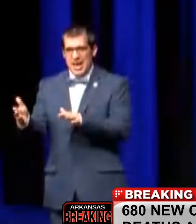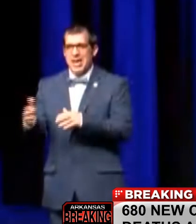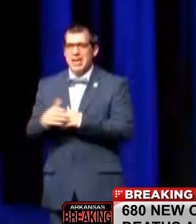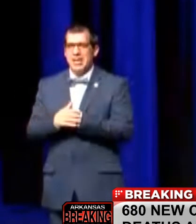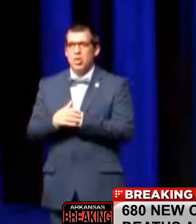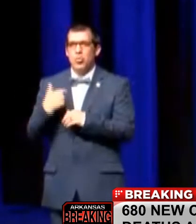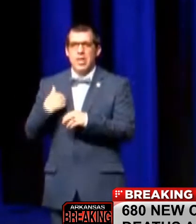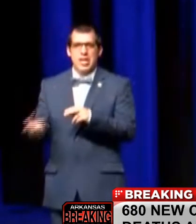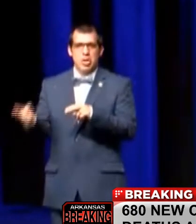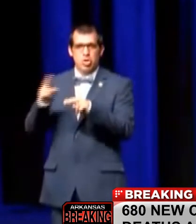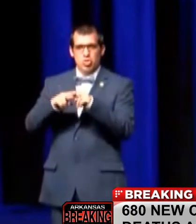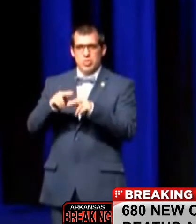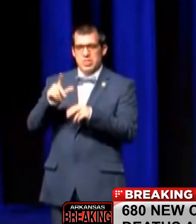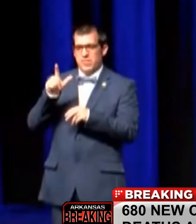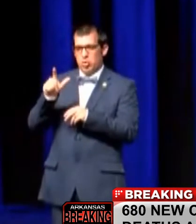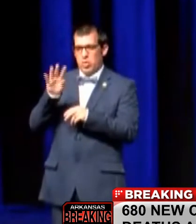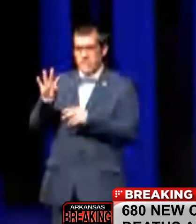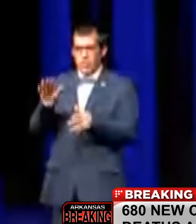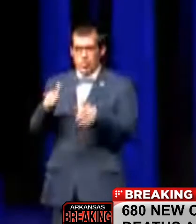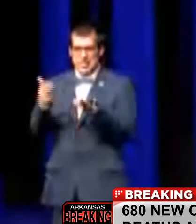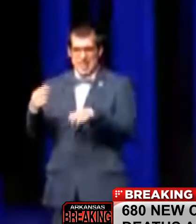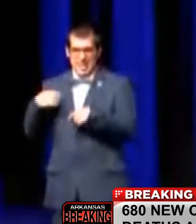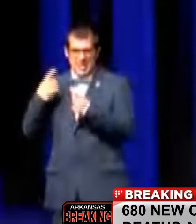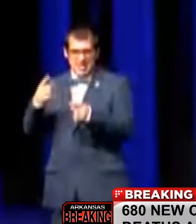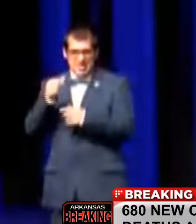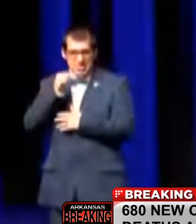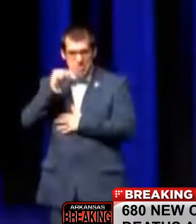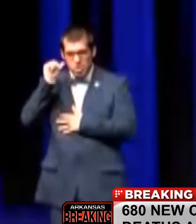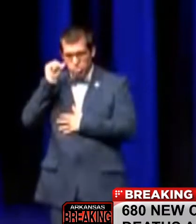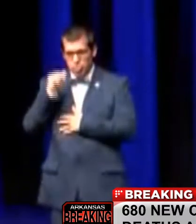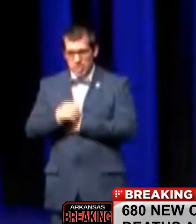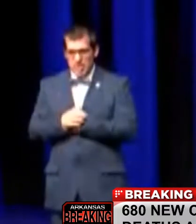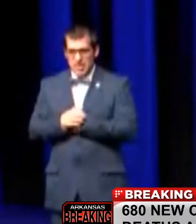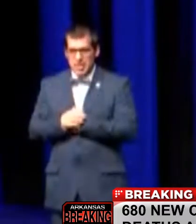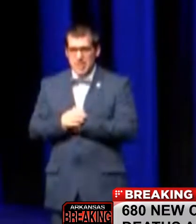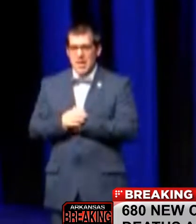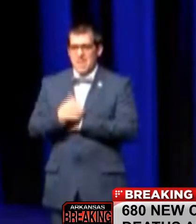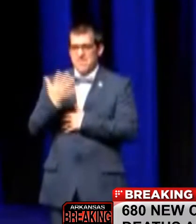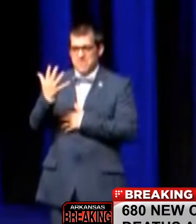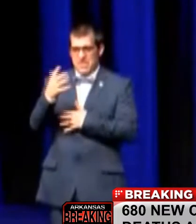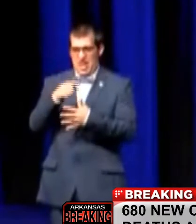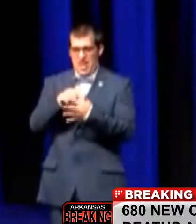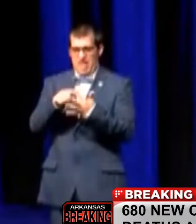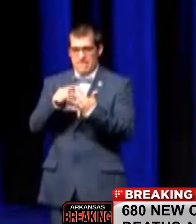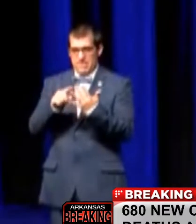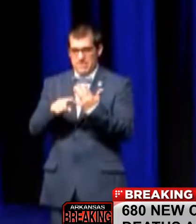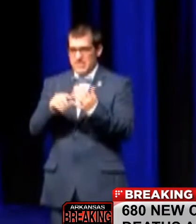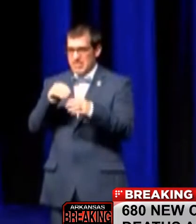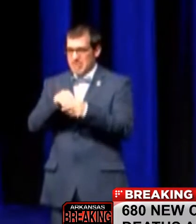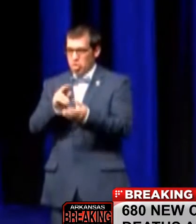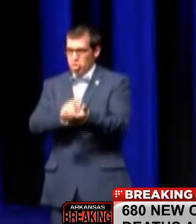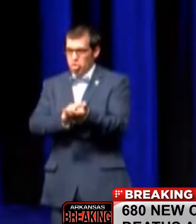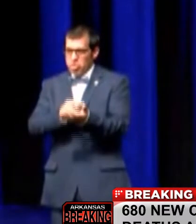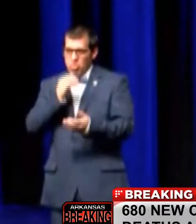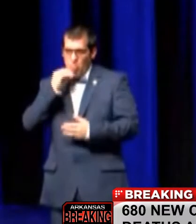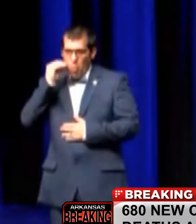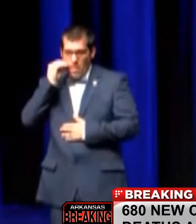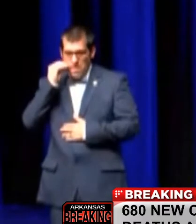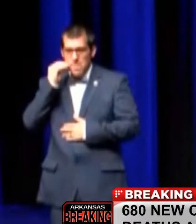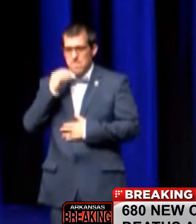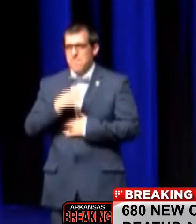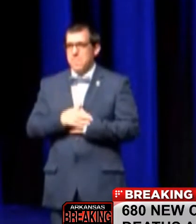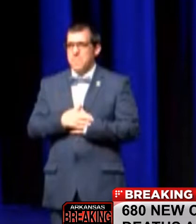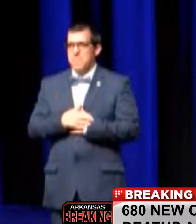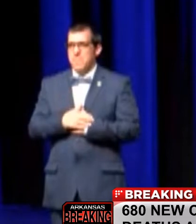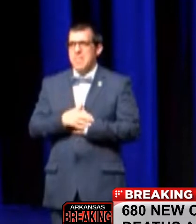an increase of 24 deaths since yesterday. 5 of them were in nursing homes, and I think that points out